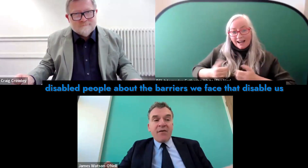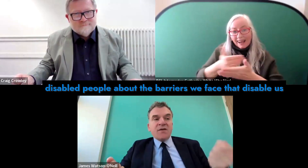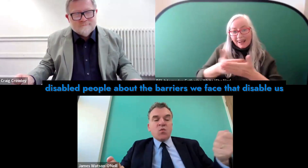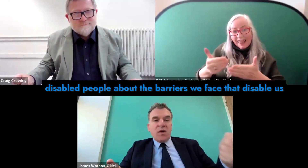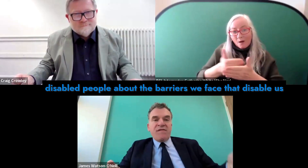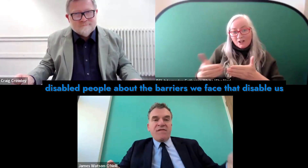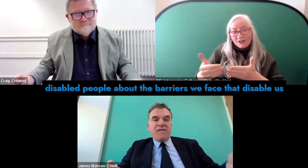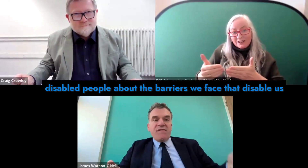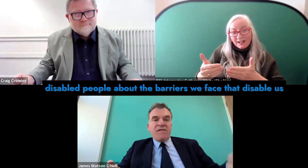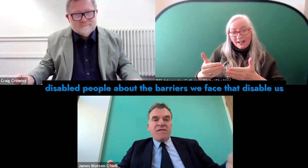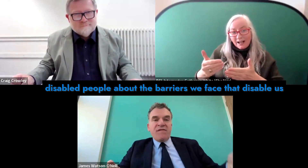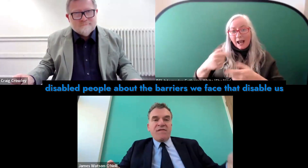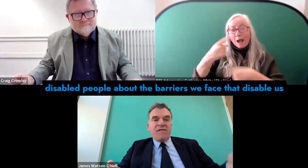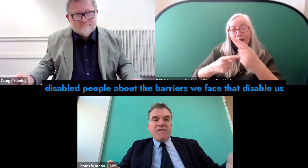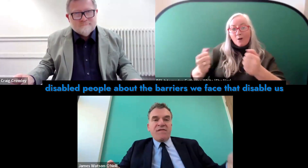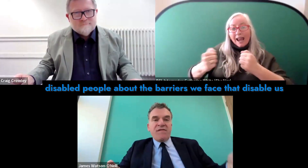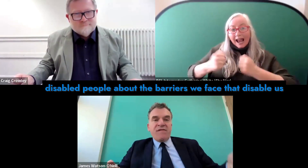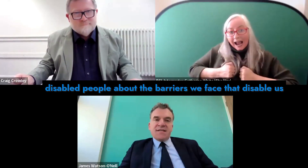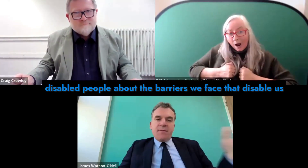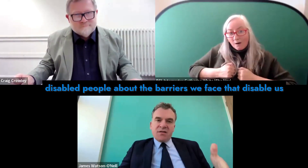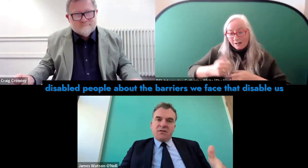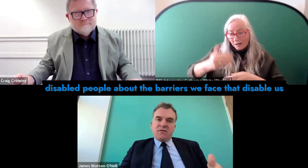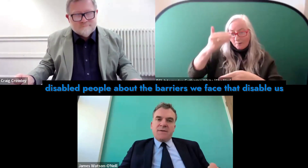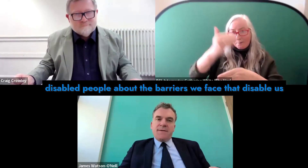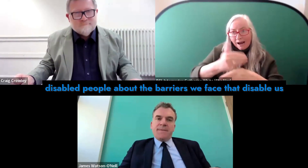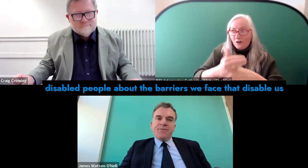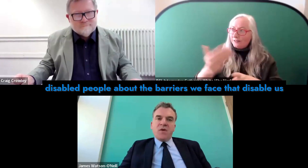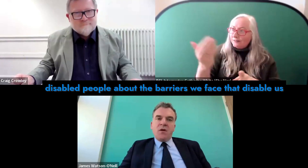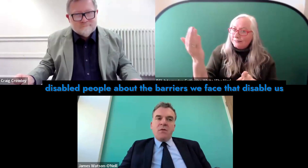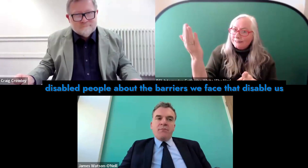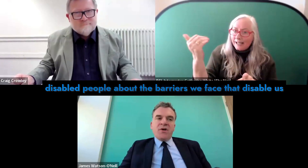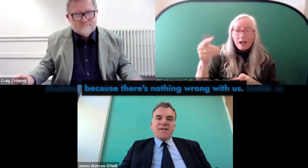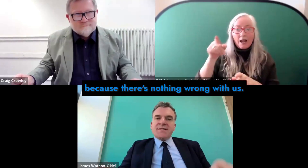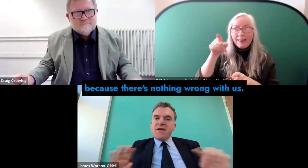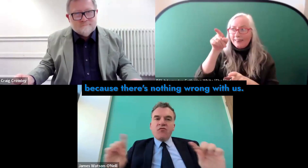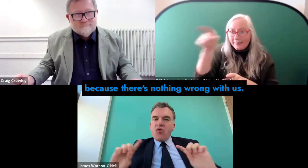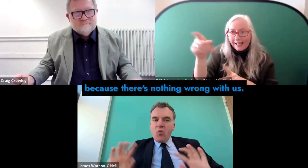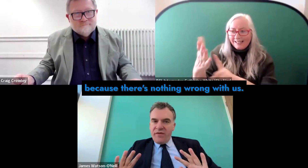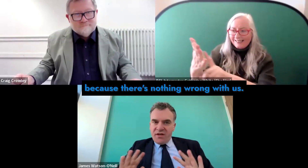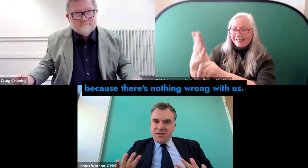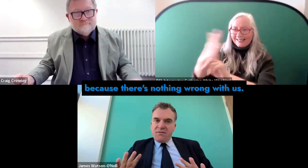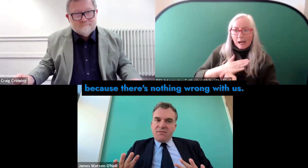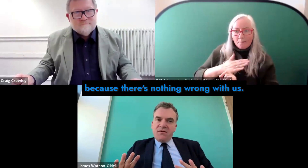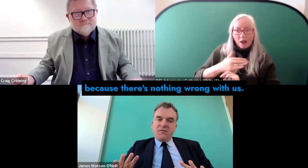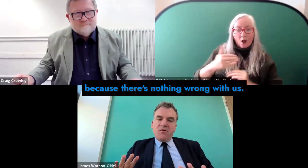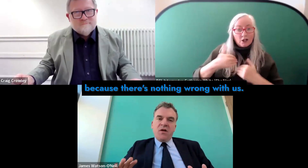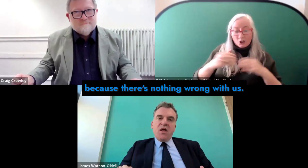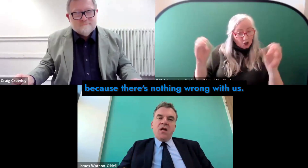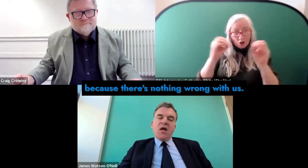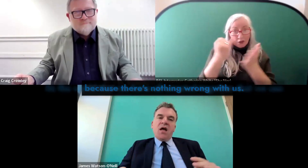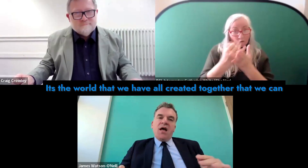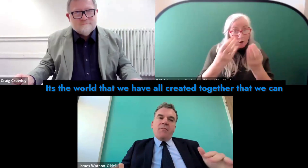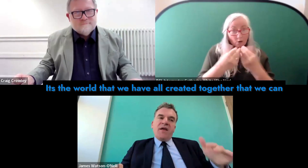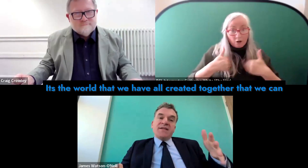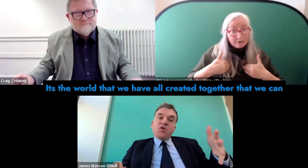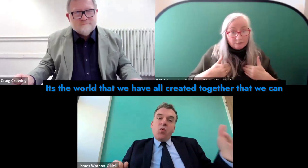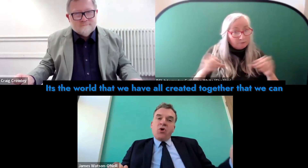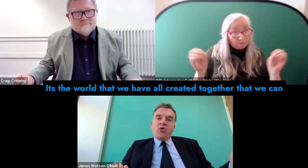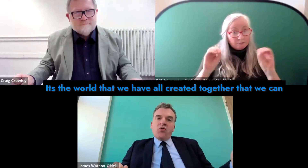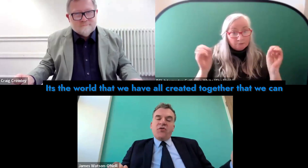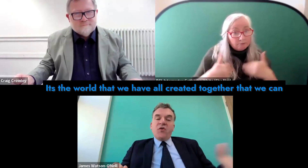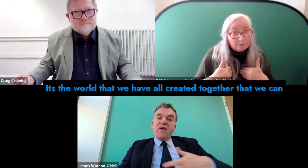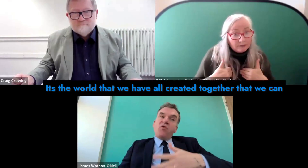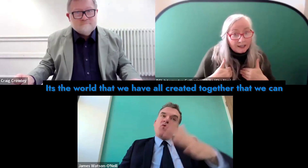about the barriers we face that disable us, because there's nothing wrong with us.